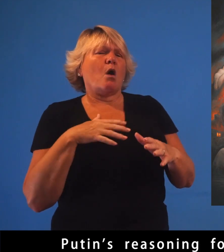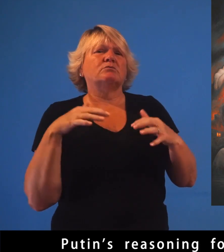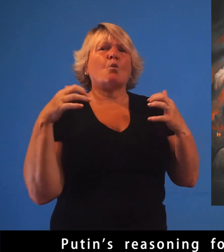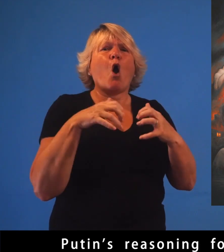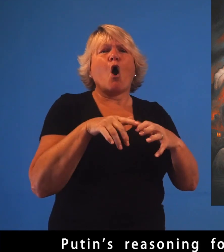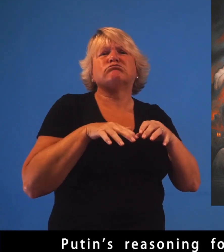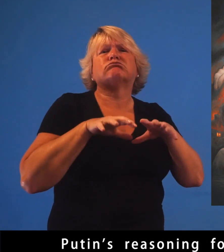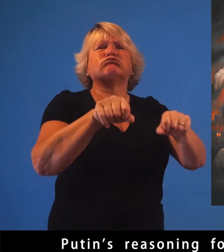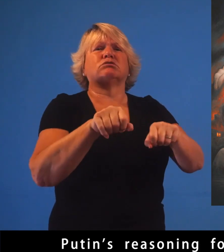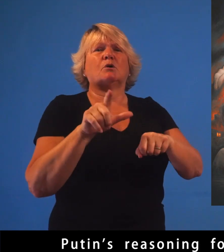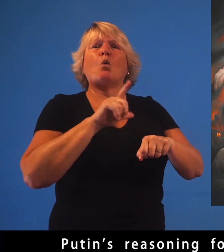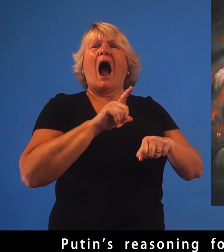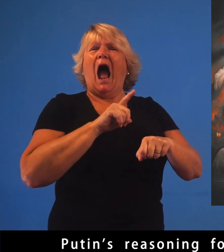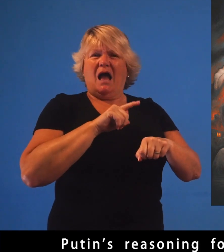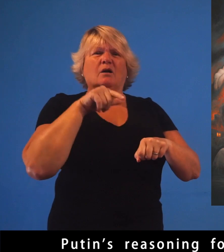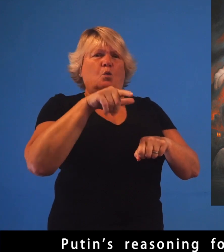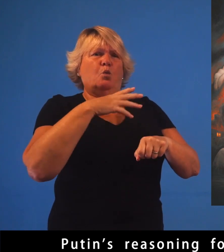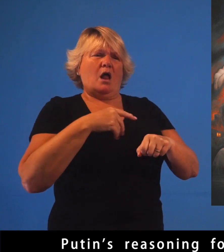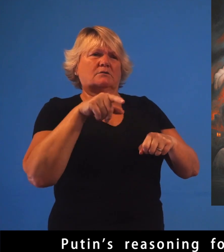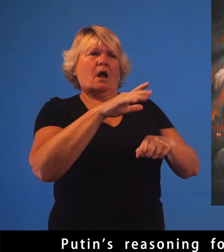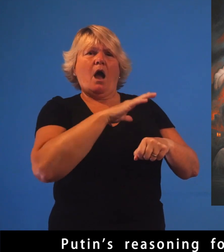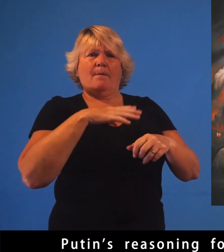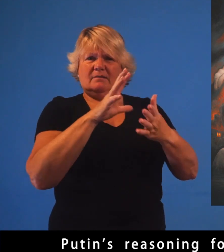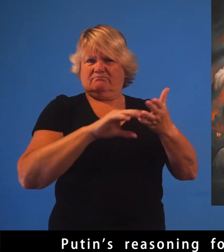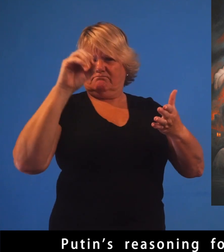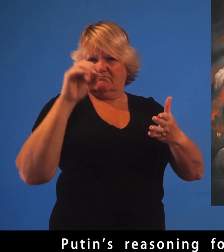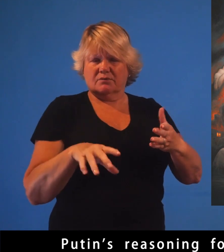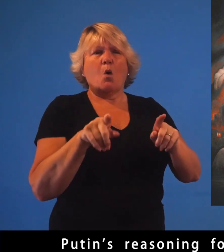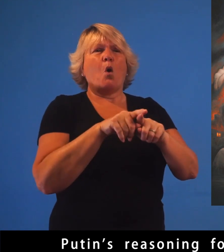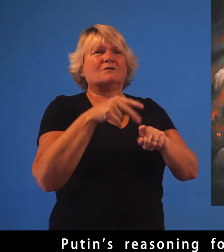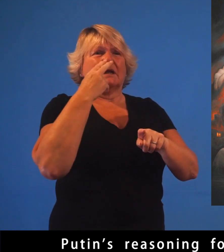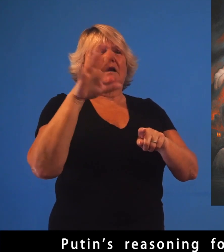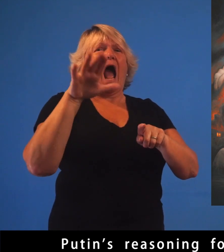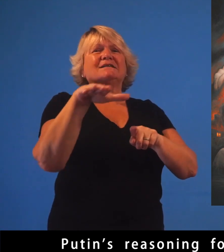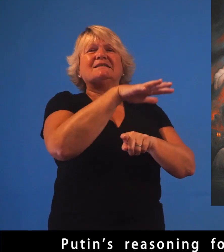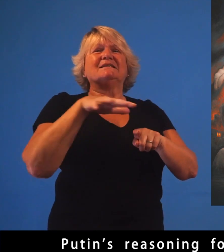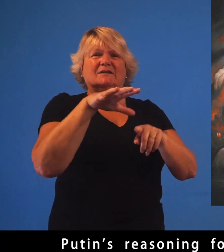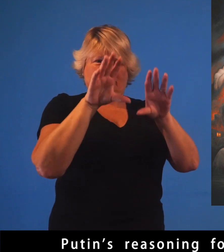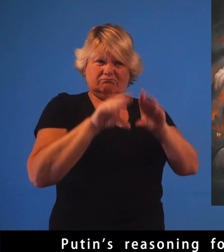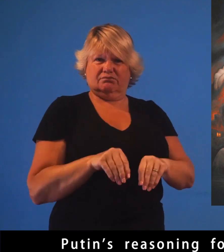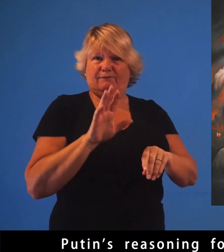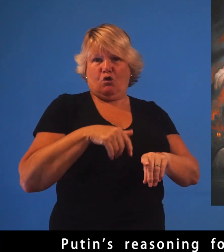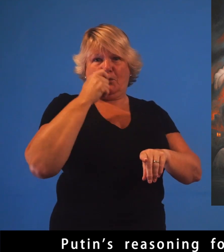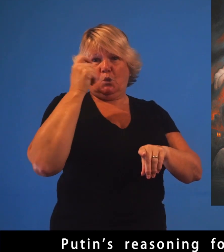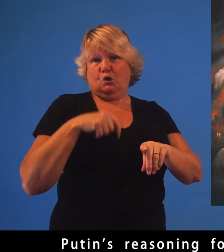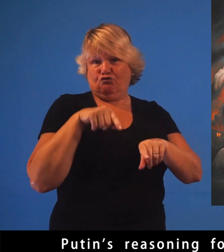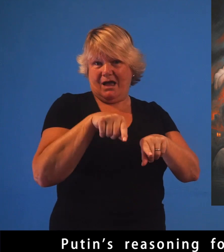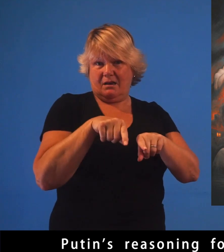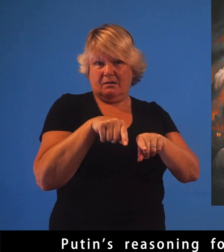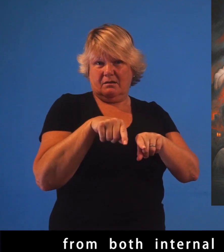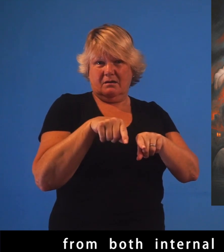Putin's reasoning for the full-scale invasion was to demilitarize and denazify